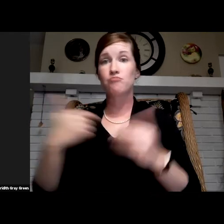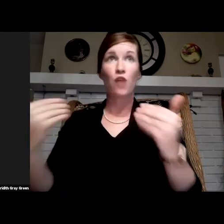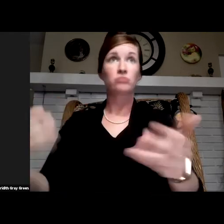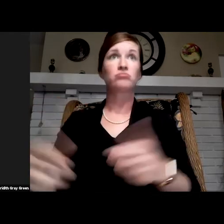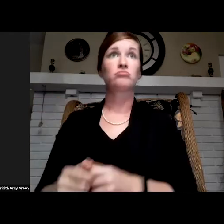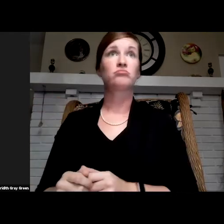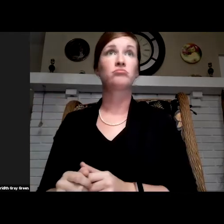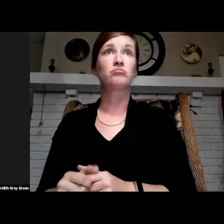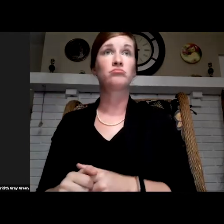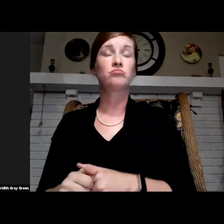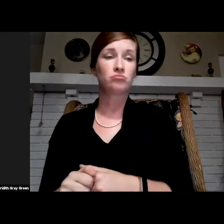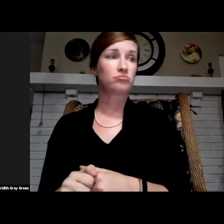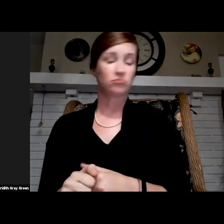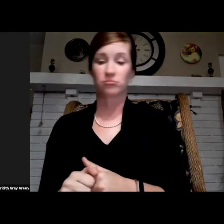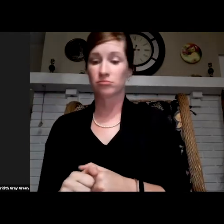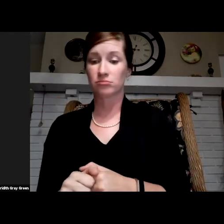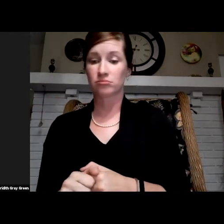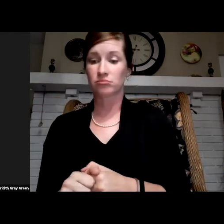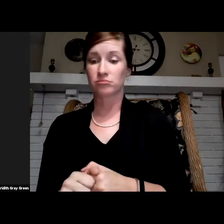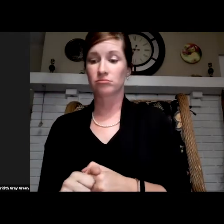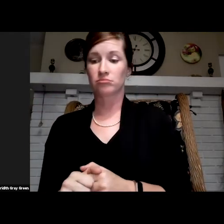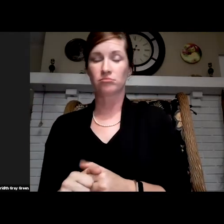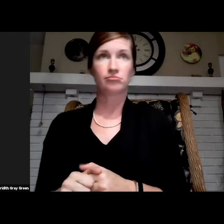Are there any other comments before we move on?